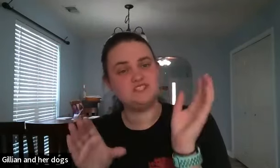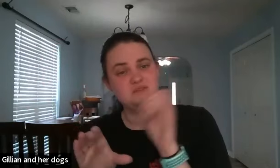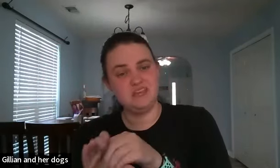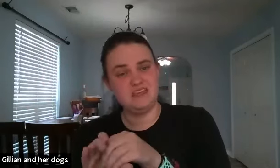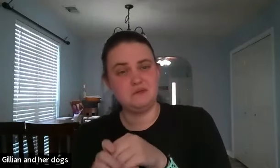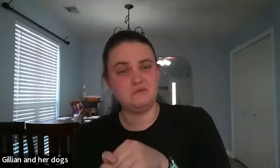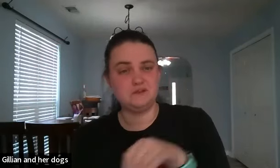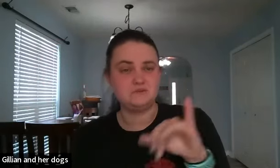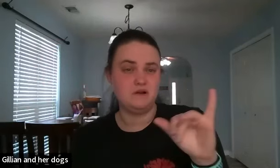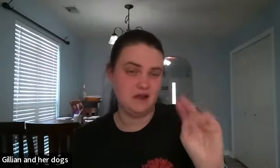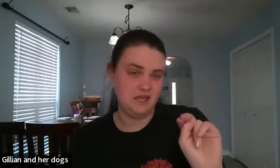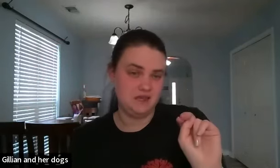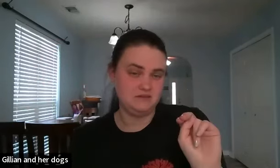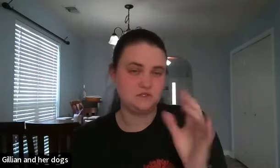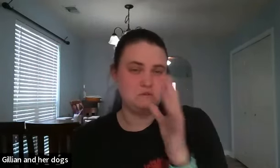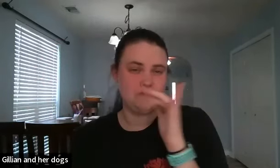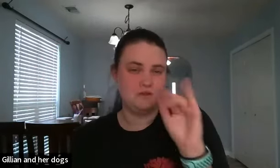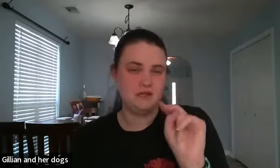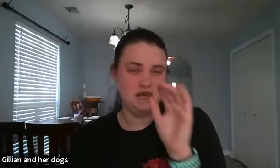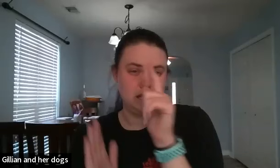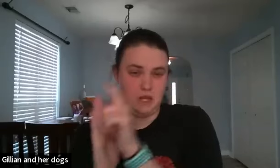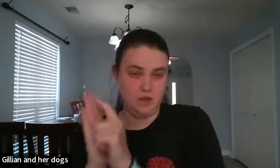just doing in, they will fingerspell I-N, so mother-in-law.